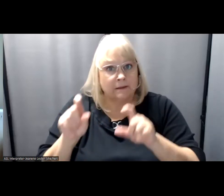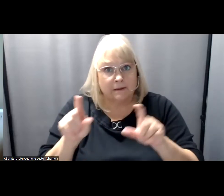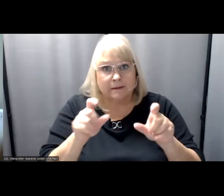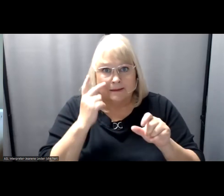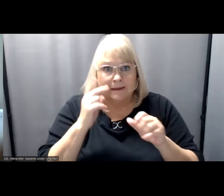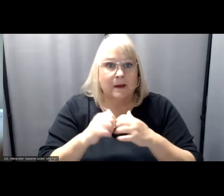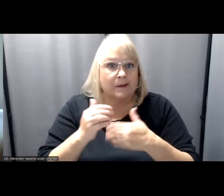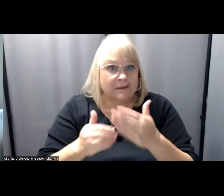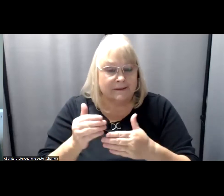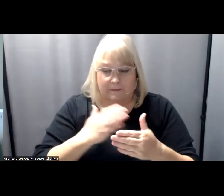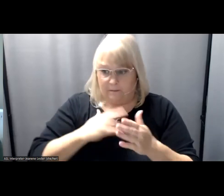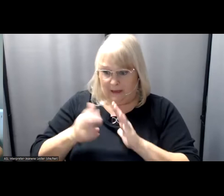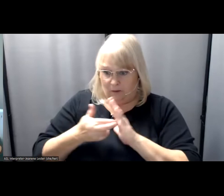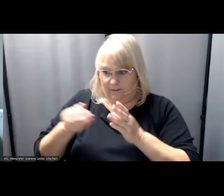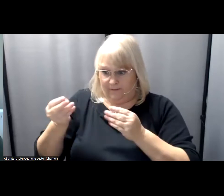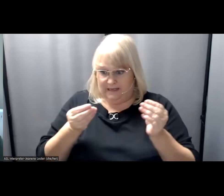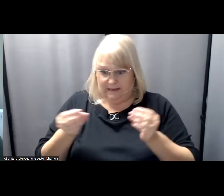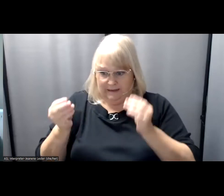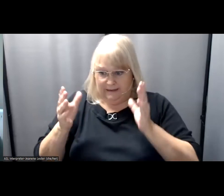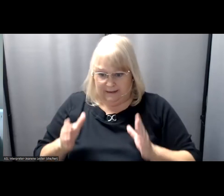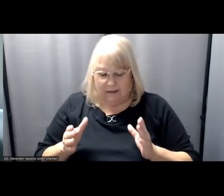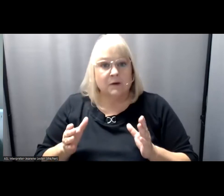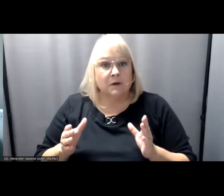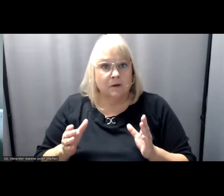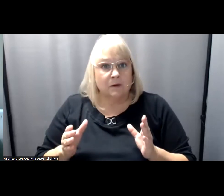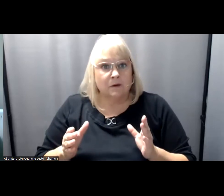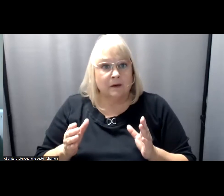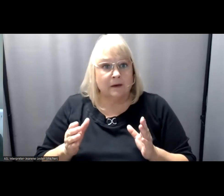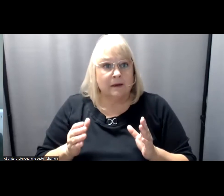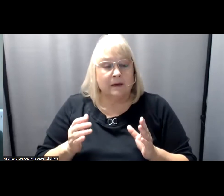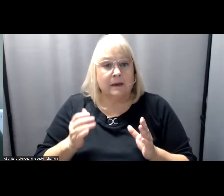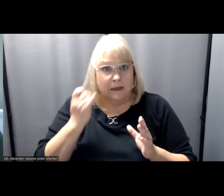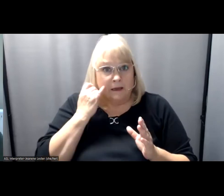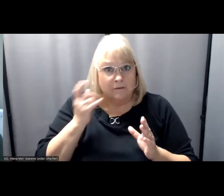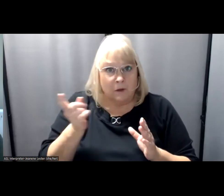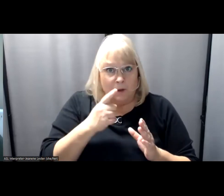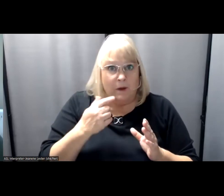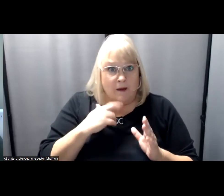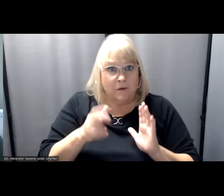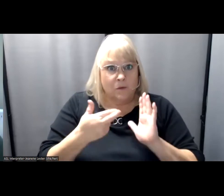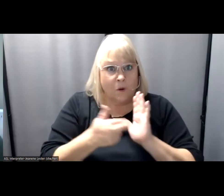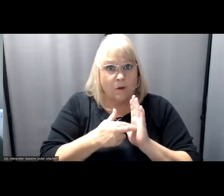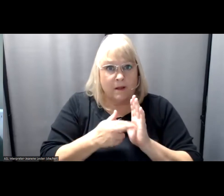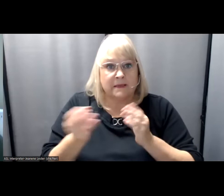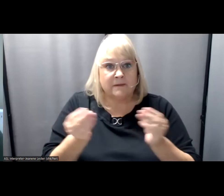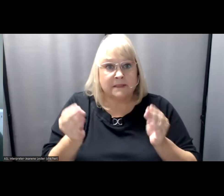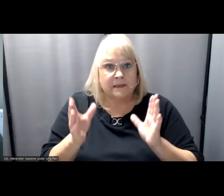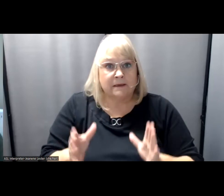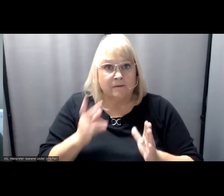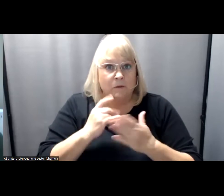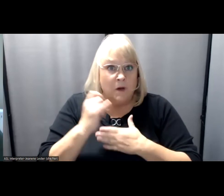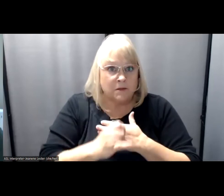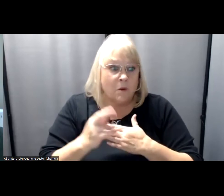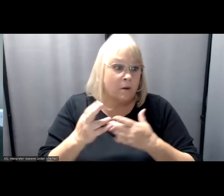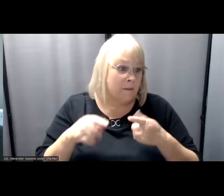as facilitator, if you're going to be a specific facilitator role on a project, or let's say you're just the facilitator in a meeting,